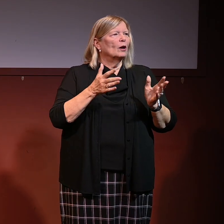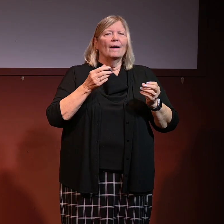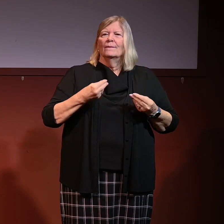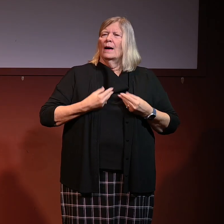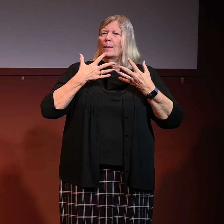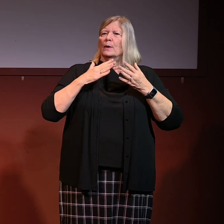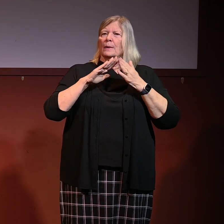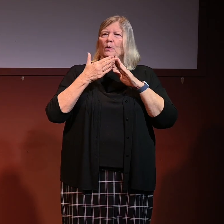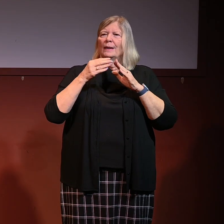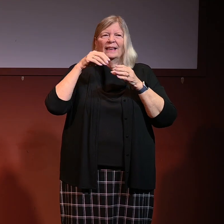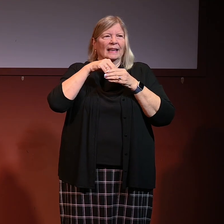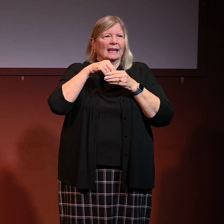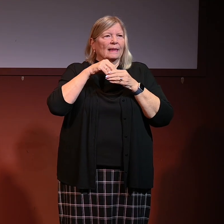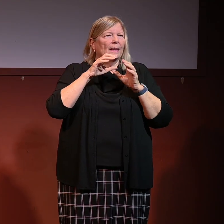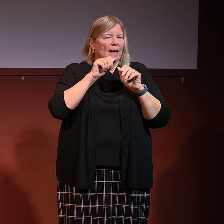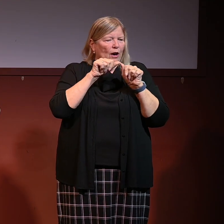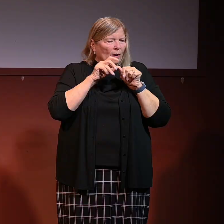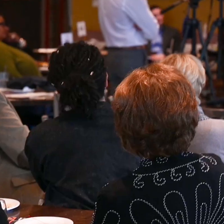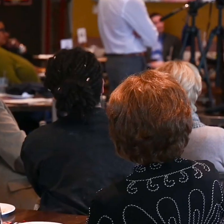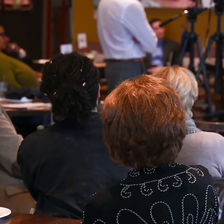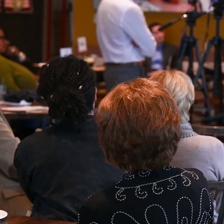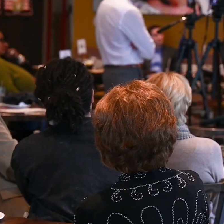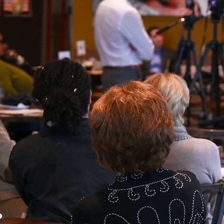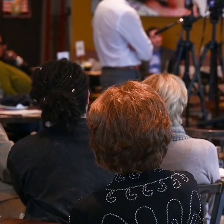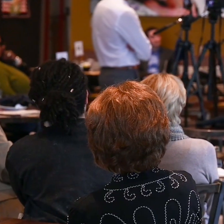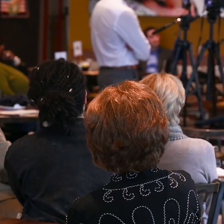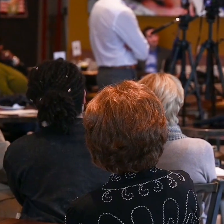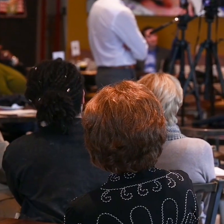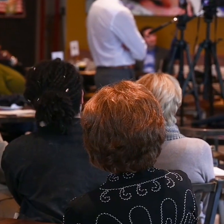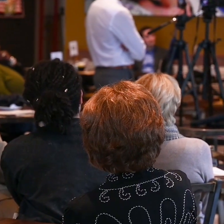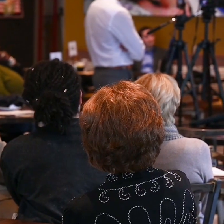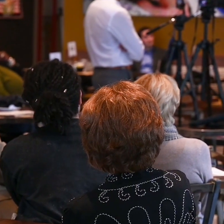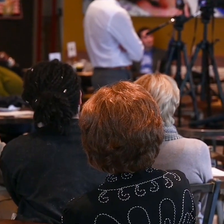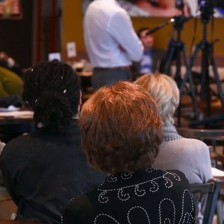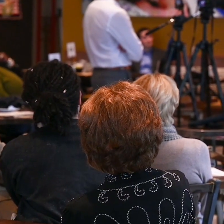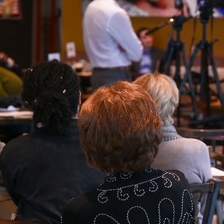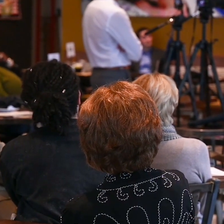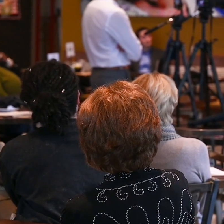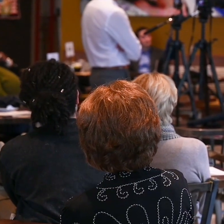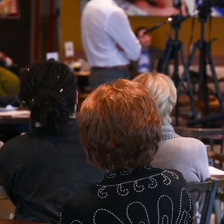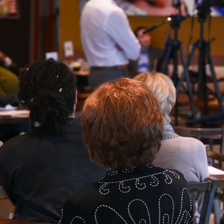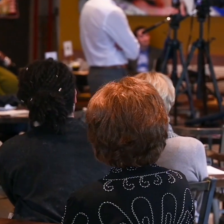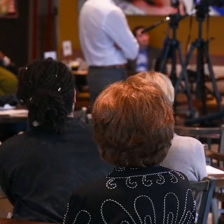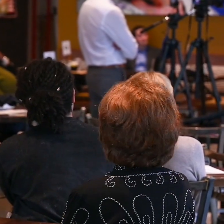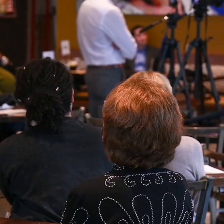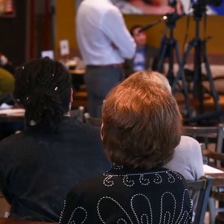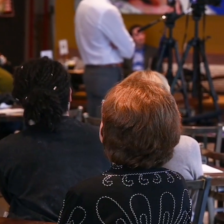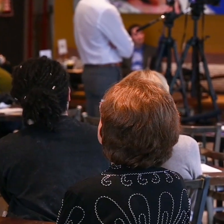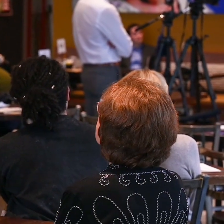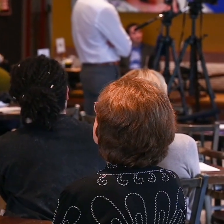within the niche of poetry and arts as a whole. I'm prepared to do all that I can to get this job